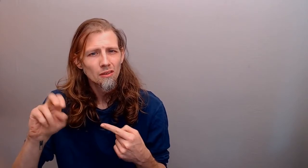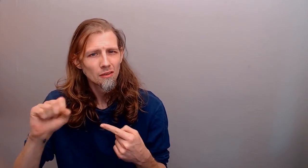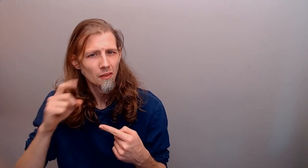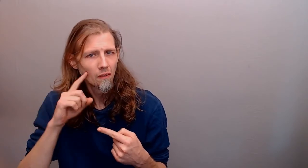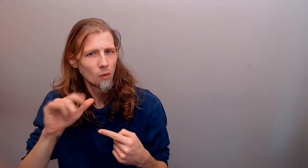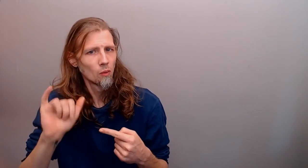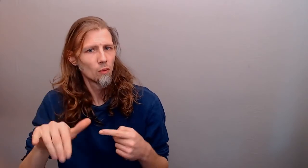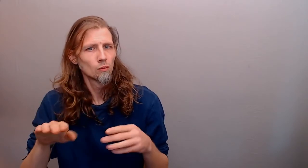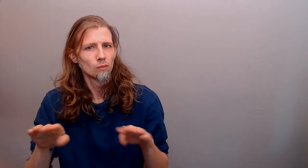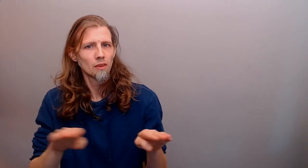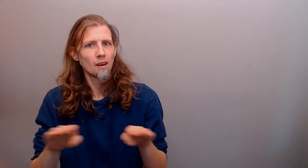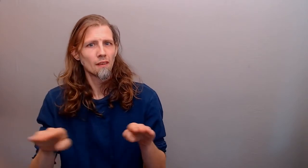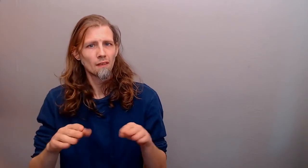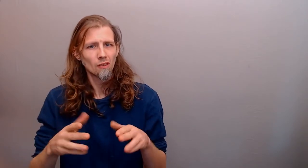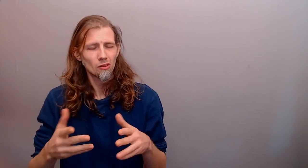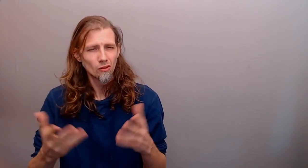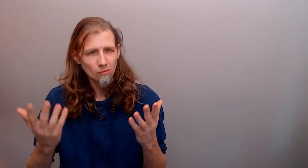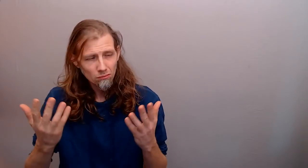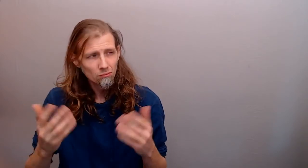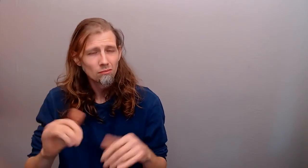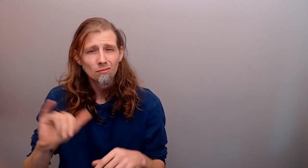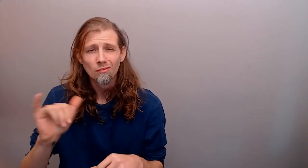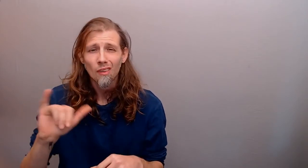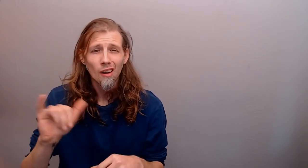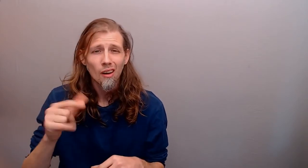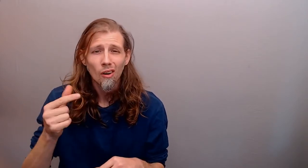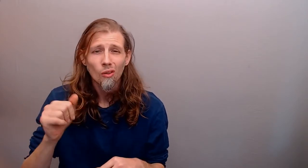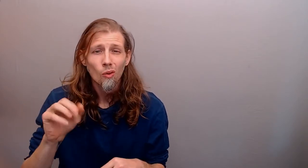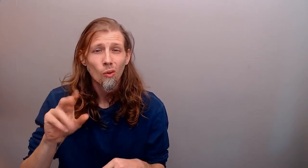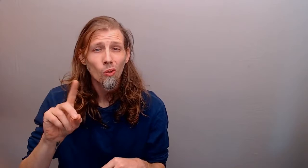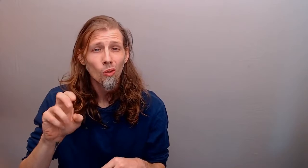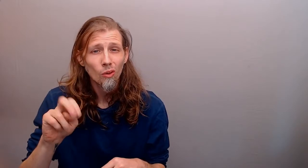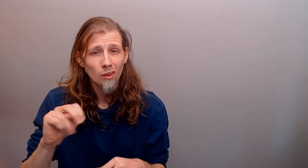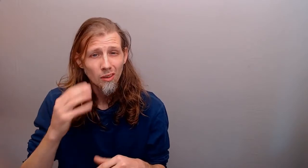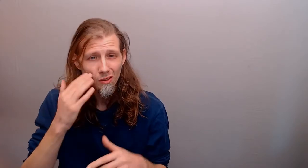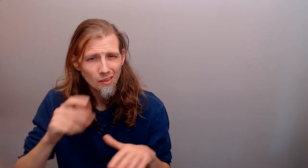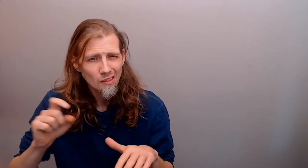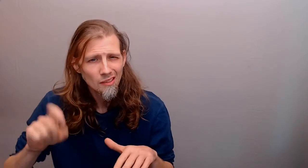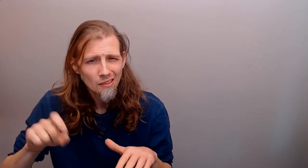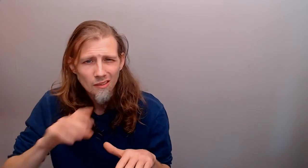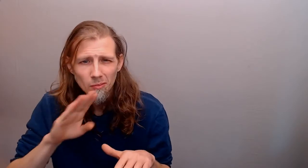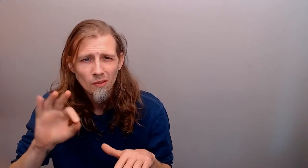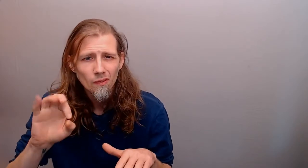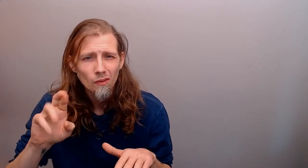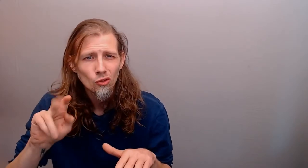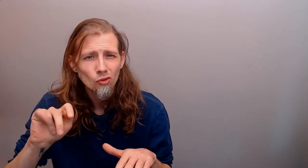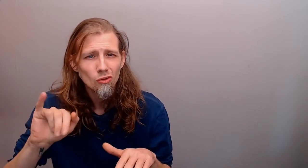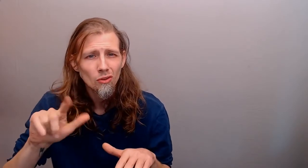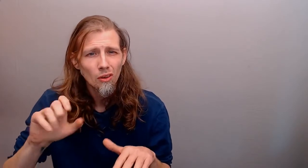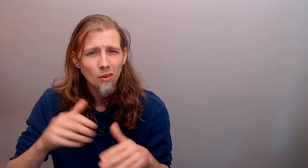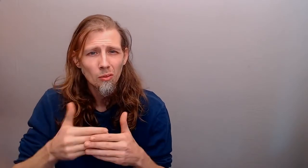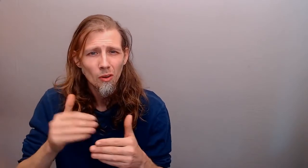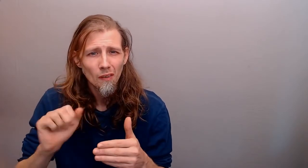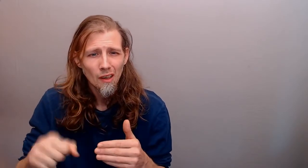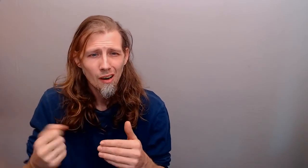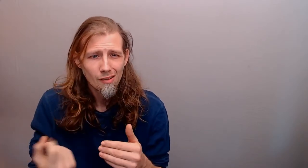conditions to stimulate these behaviors. We know that a garden must be